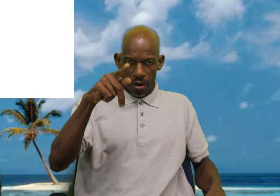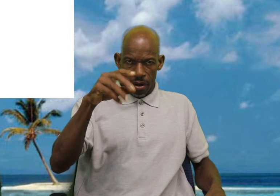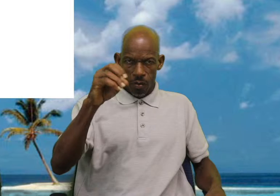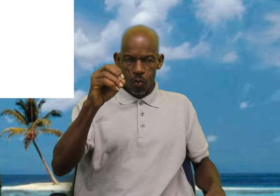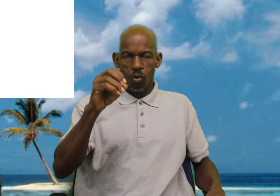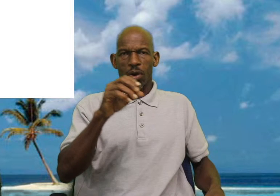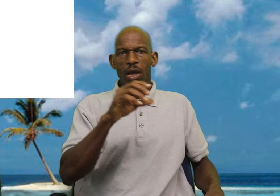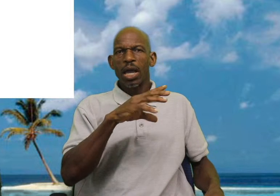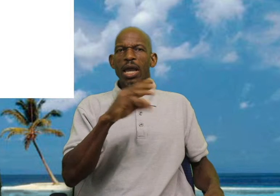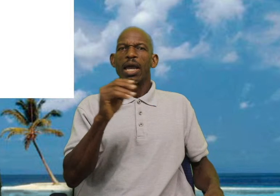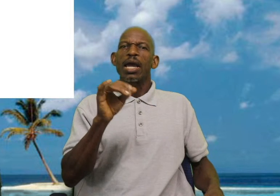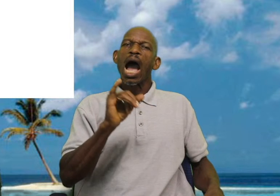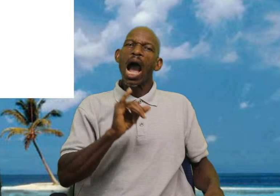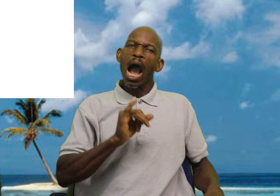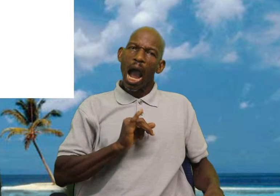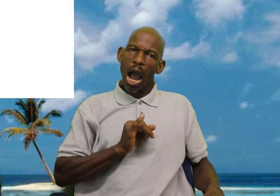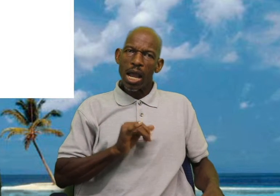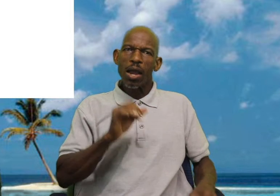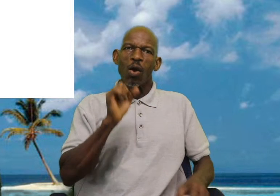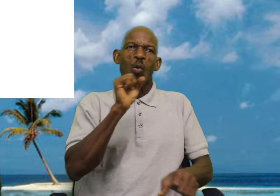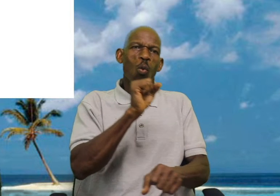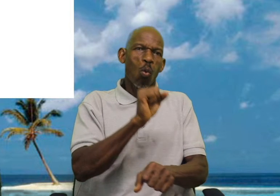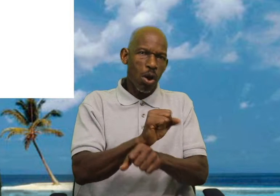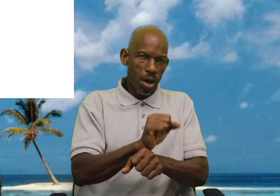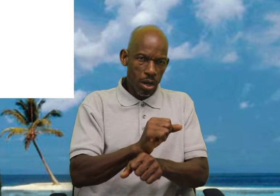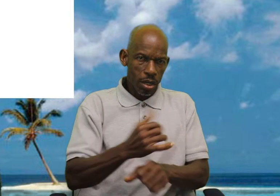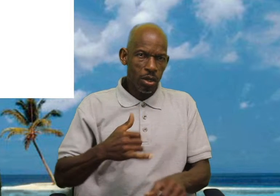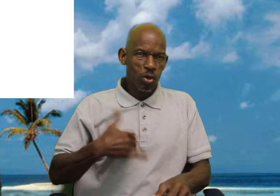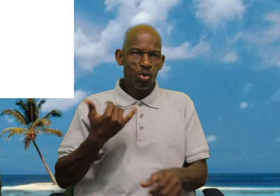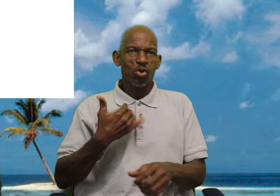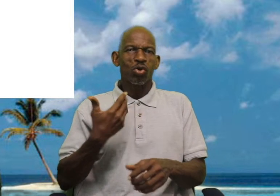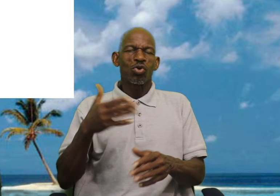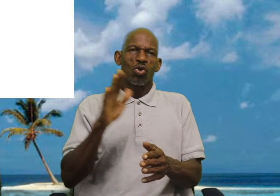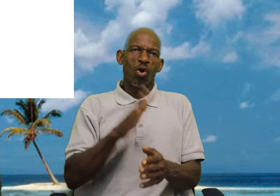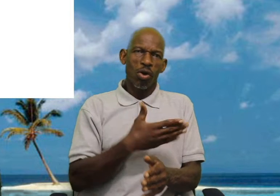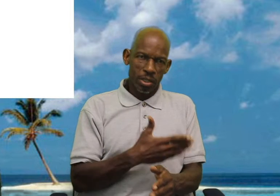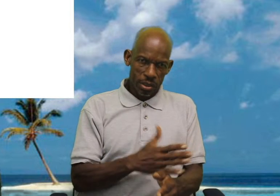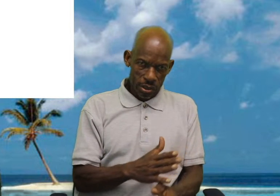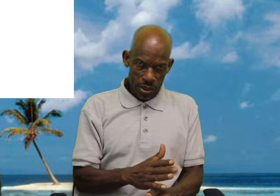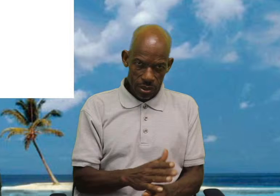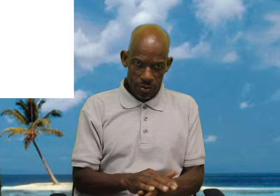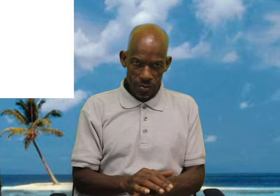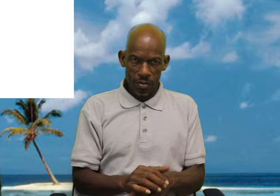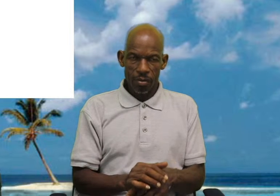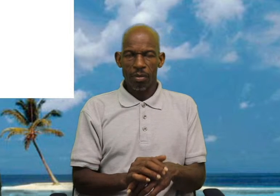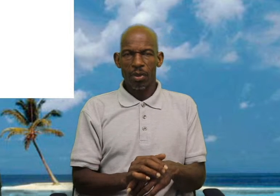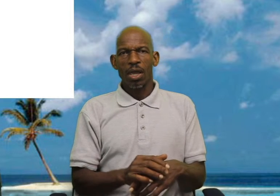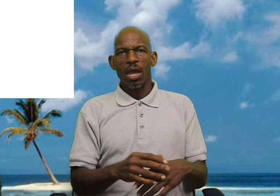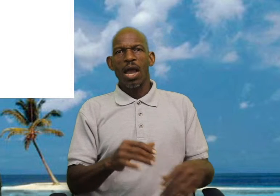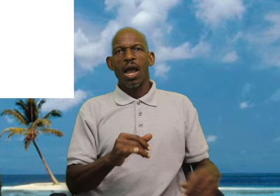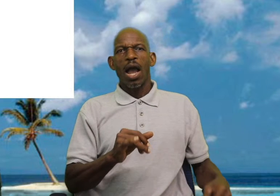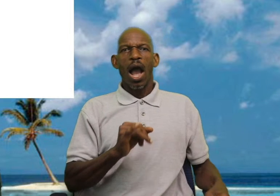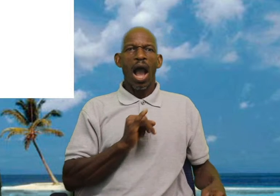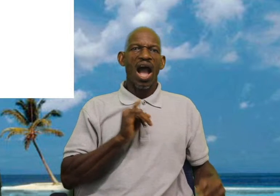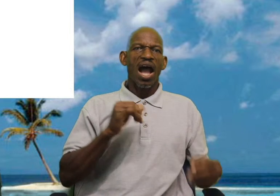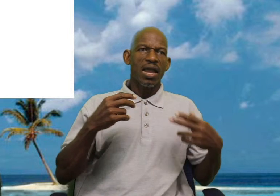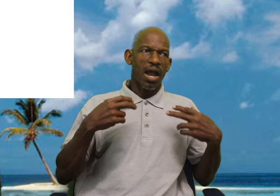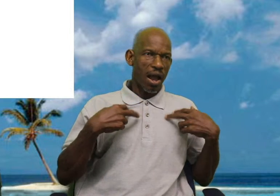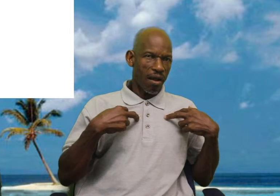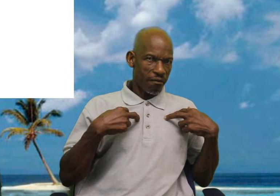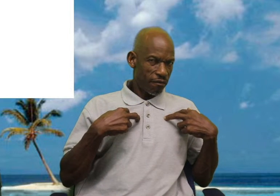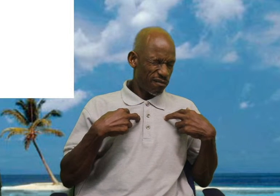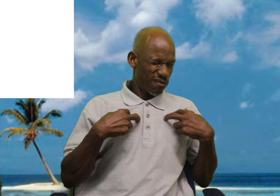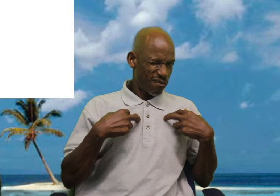All right. And then you can write a sentence about yourself. I am, and that is what Selwyn was doing. I